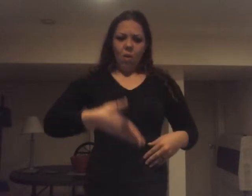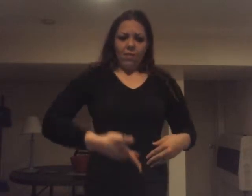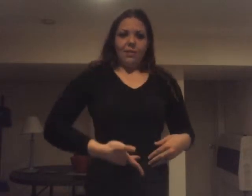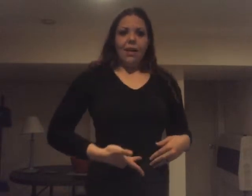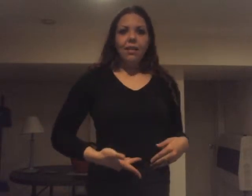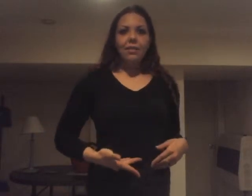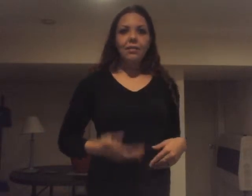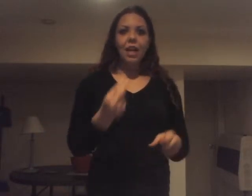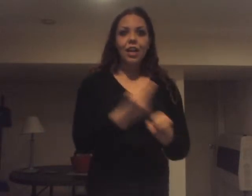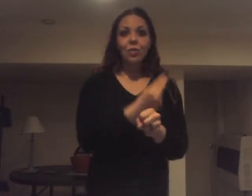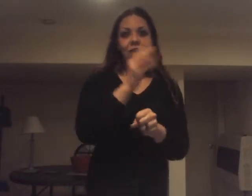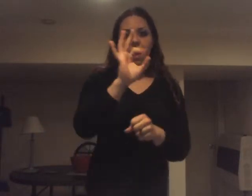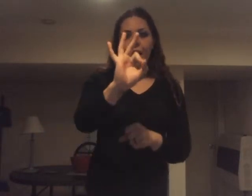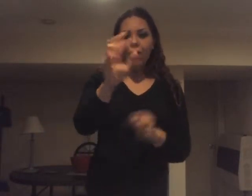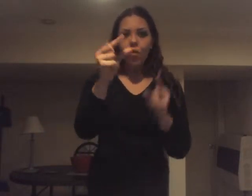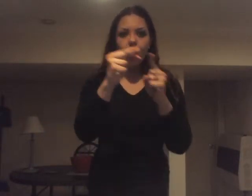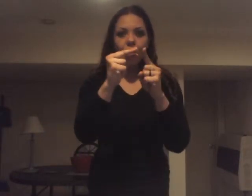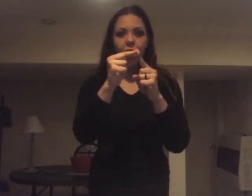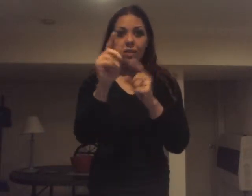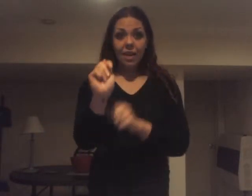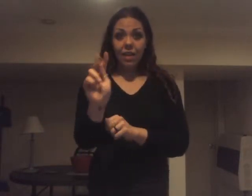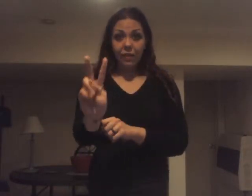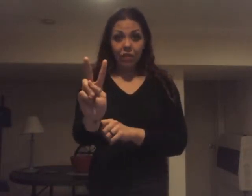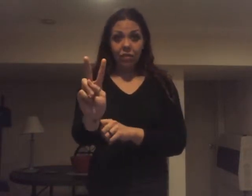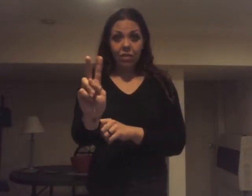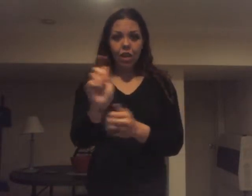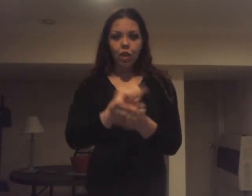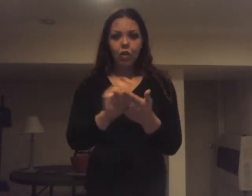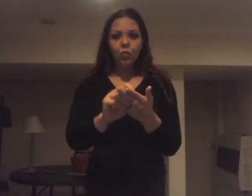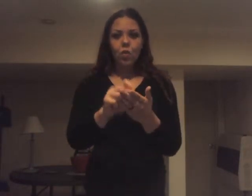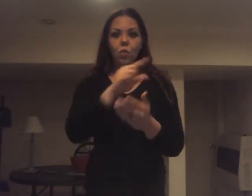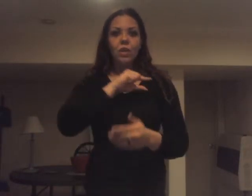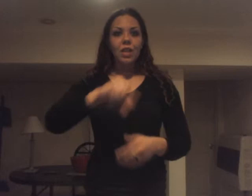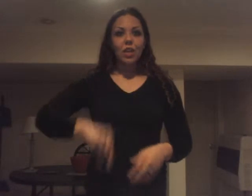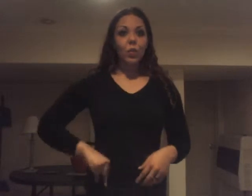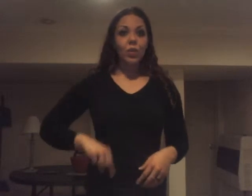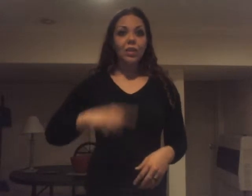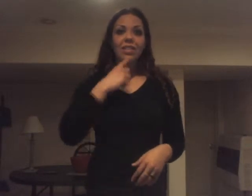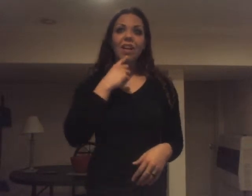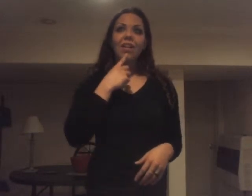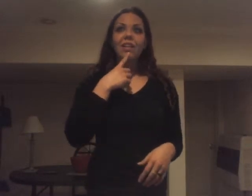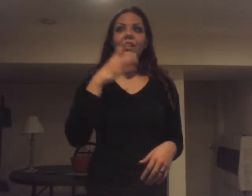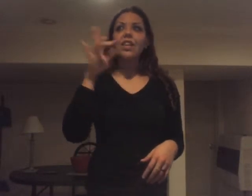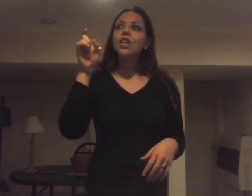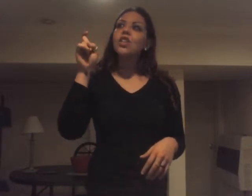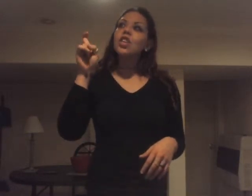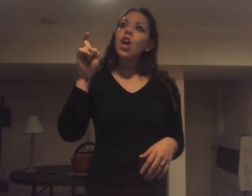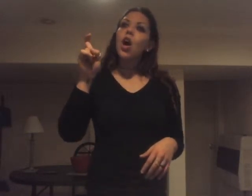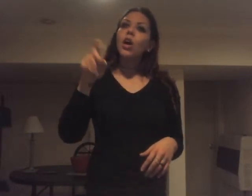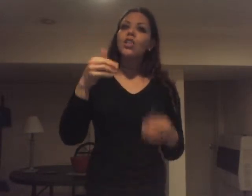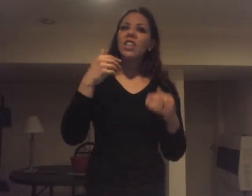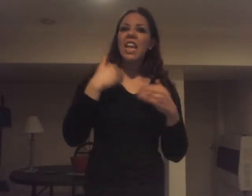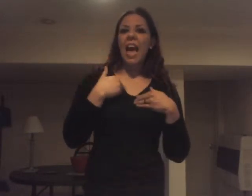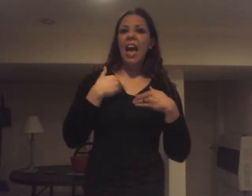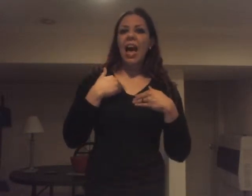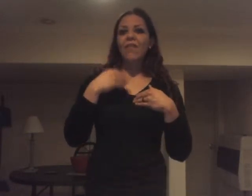F word on television that she wrote to the Queen saying that he should have his bottom spanked.